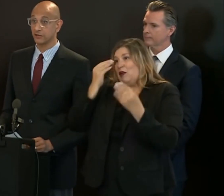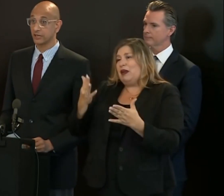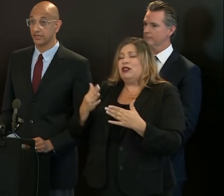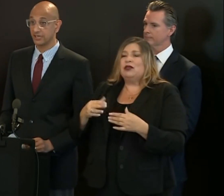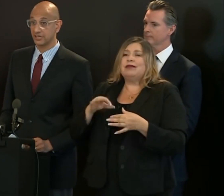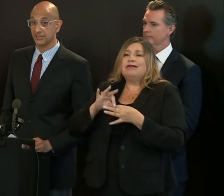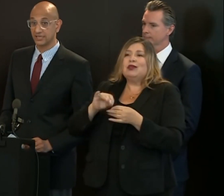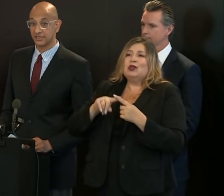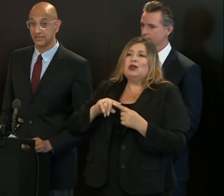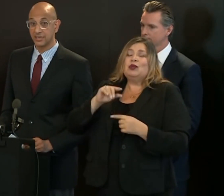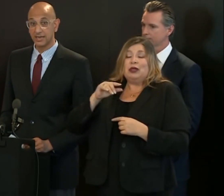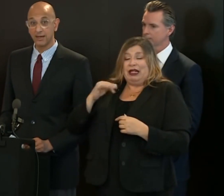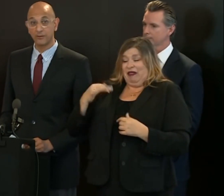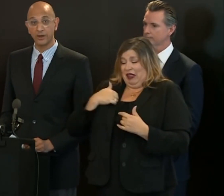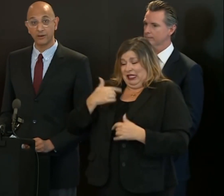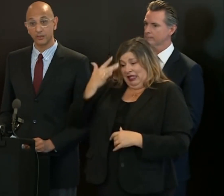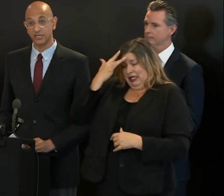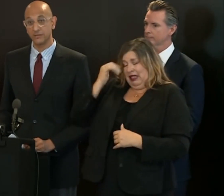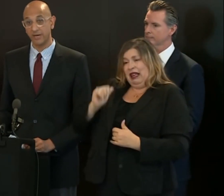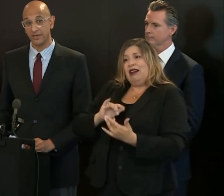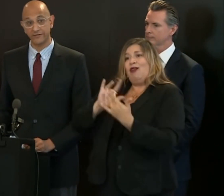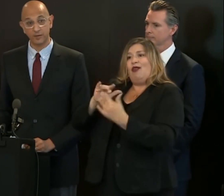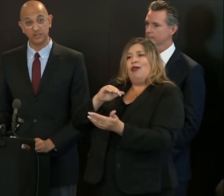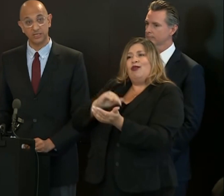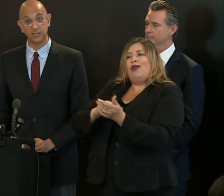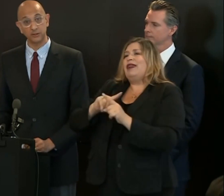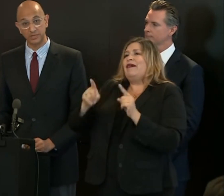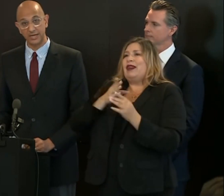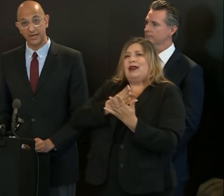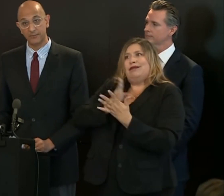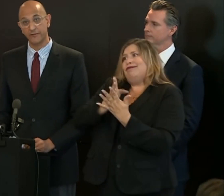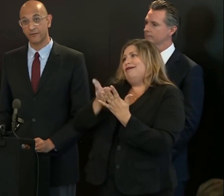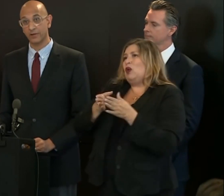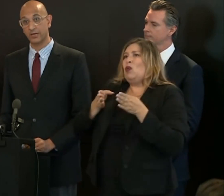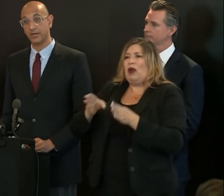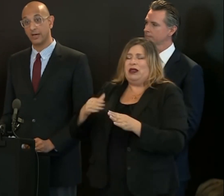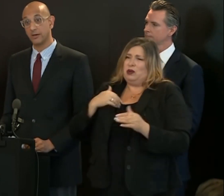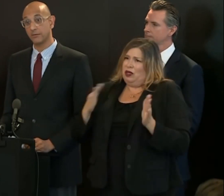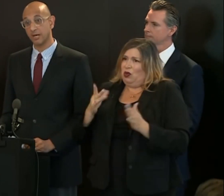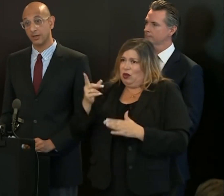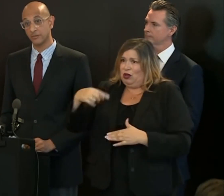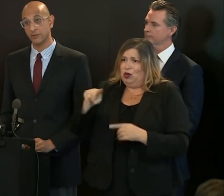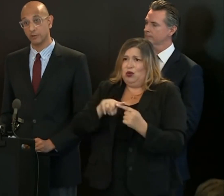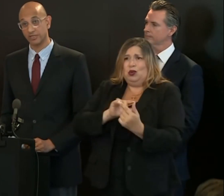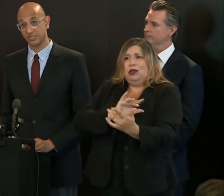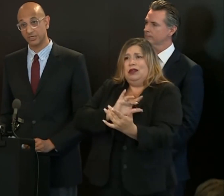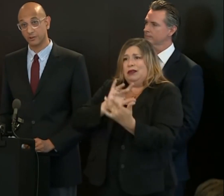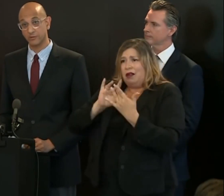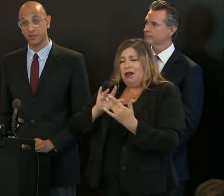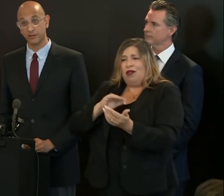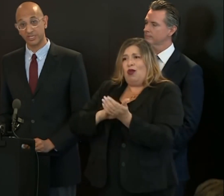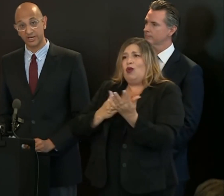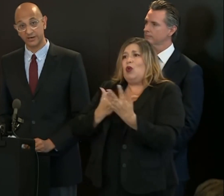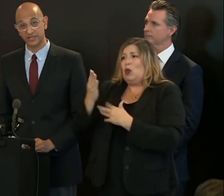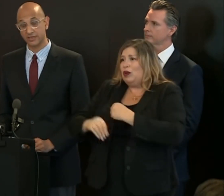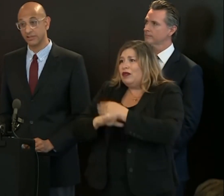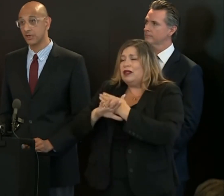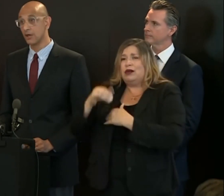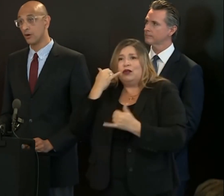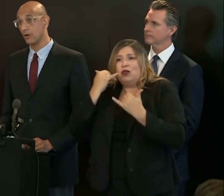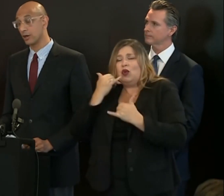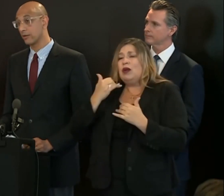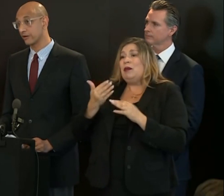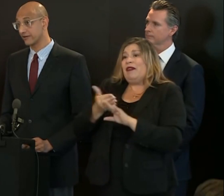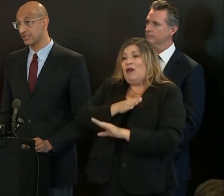your clinical condition exist, and we are urging many folks to use that before they come to emergency rooms or urgent care